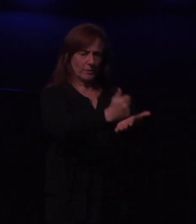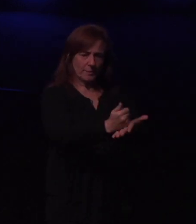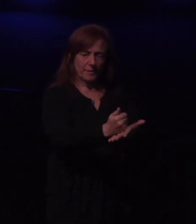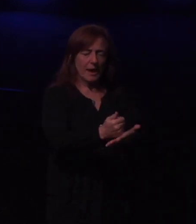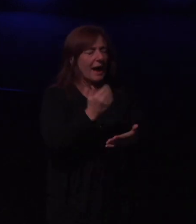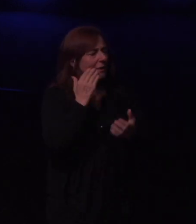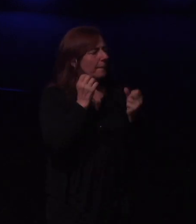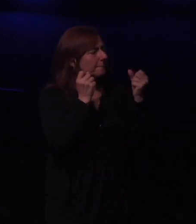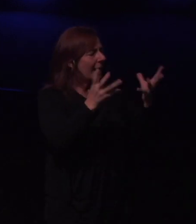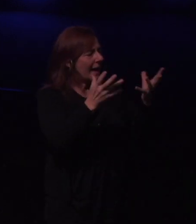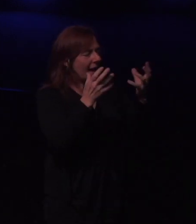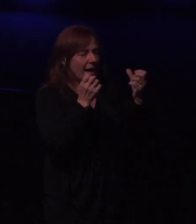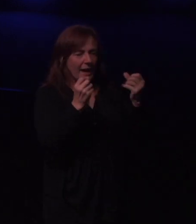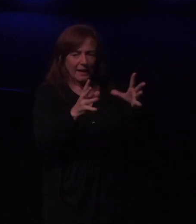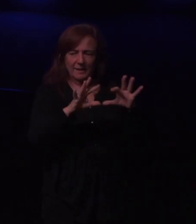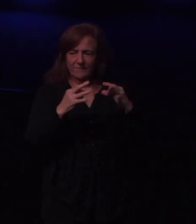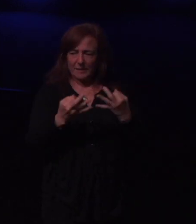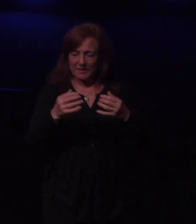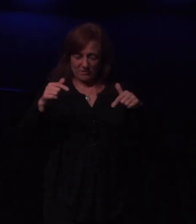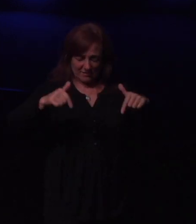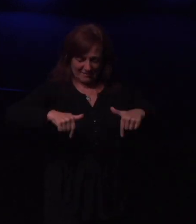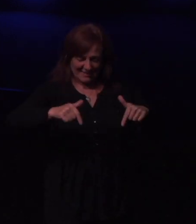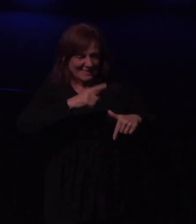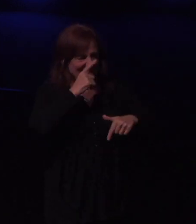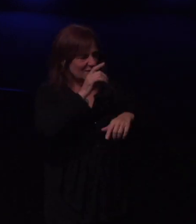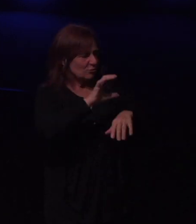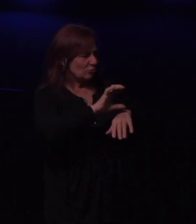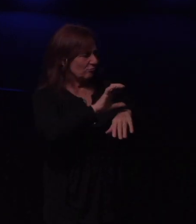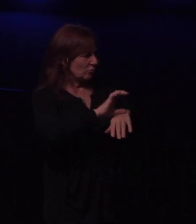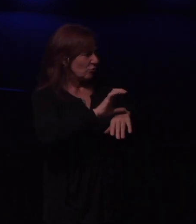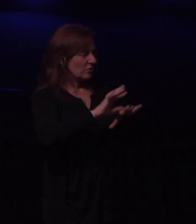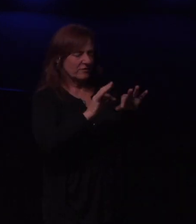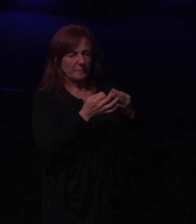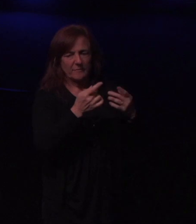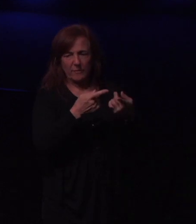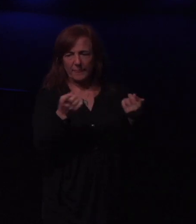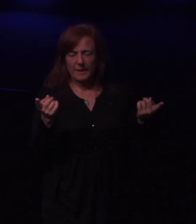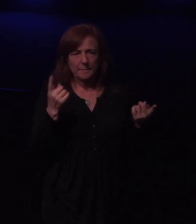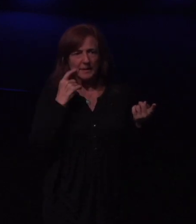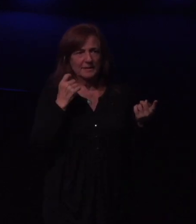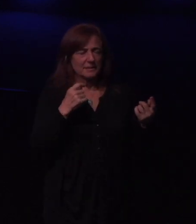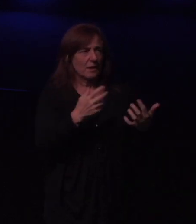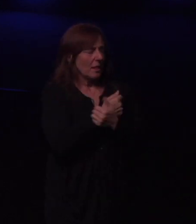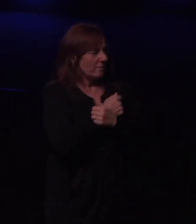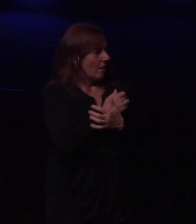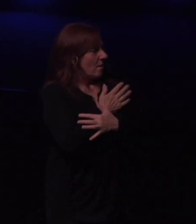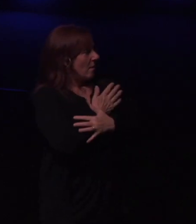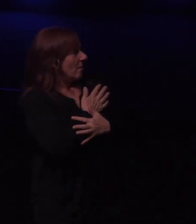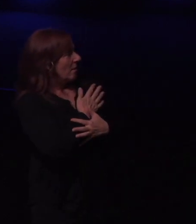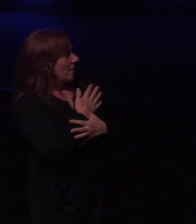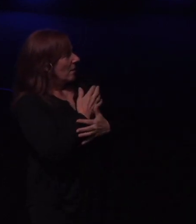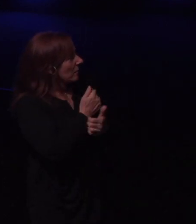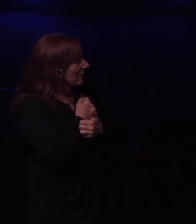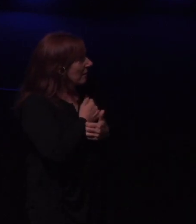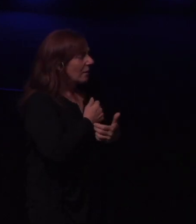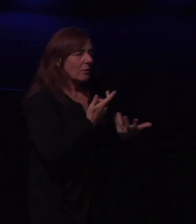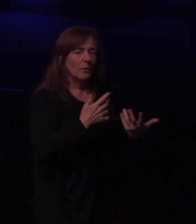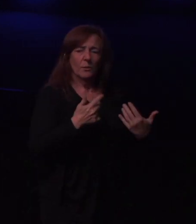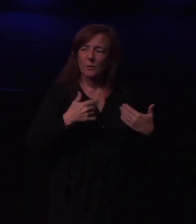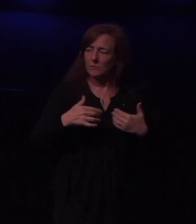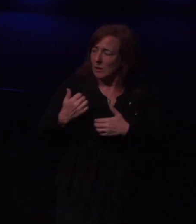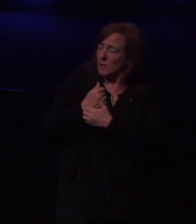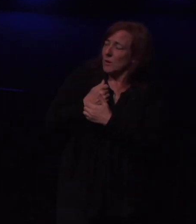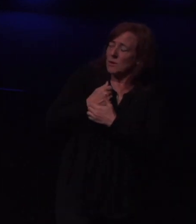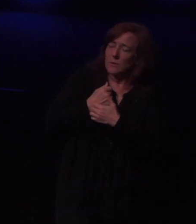I know of many families who realized that this is the church family for them because of how they were loved by this family walking